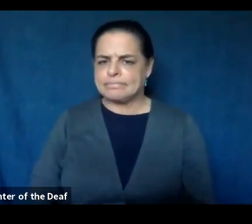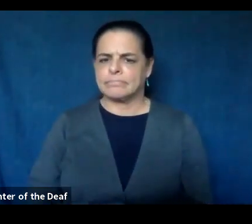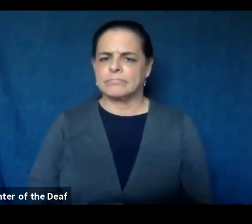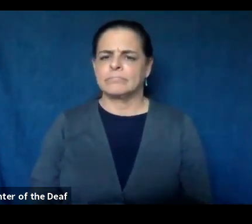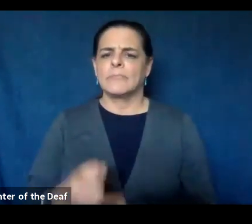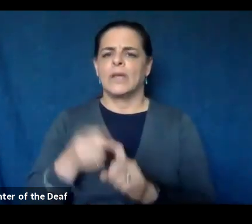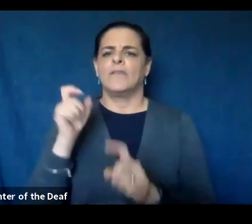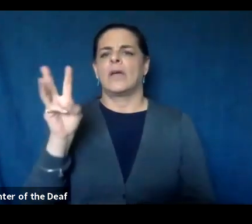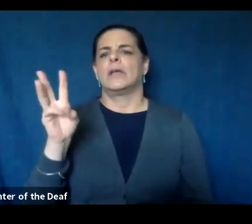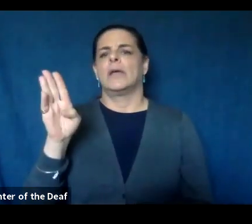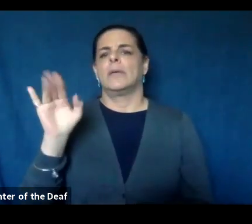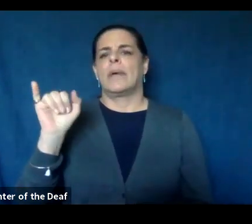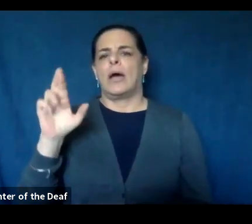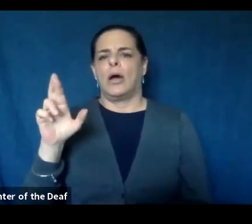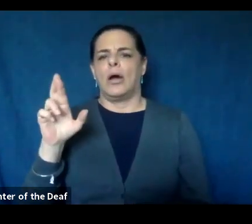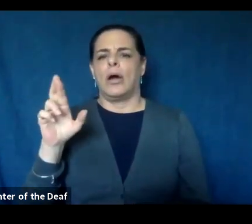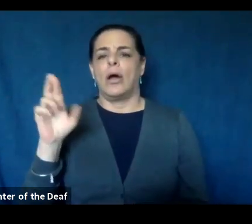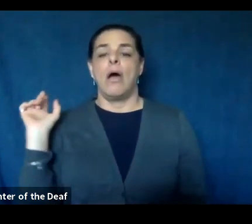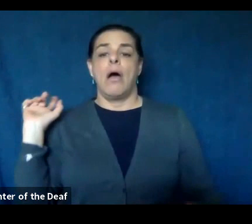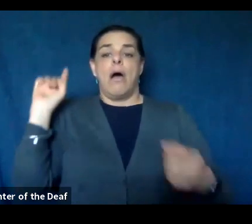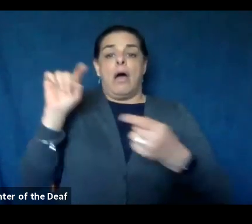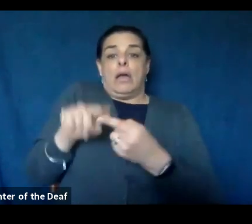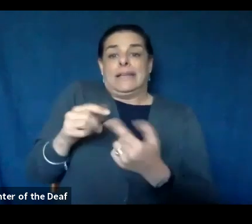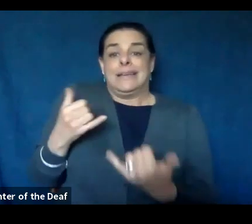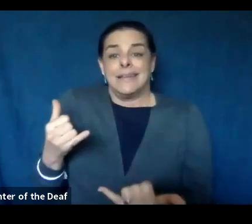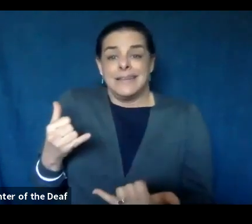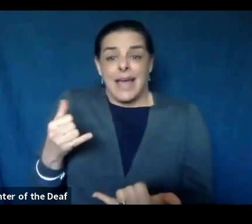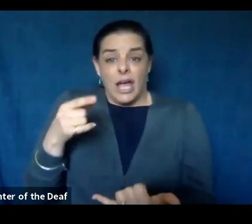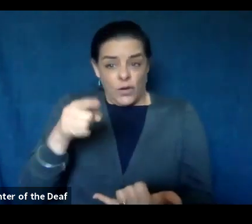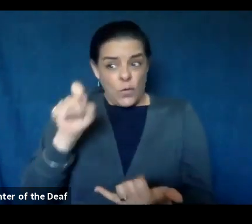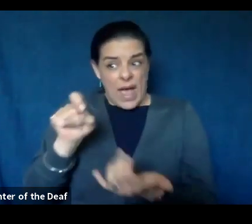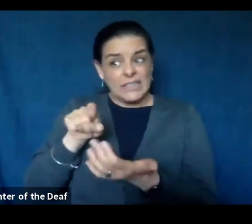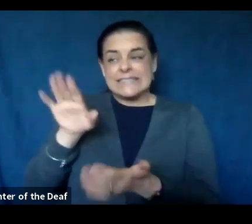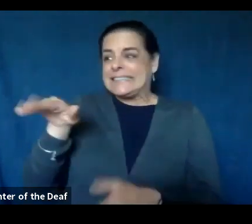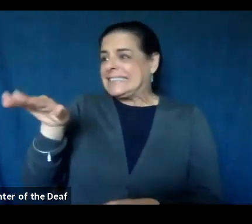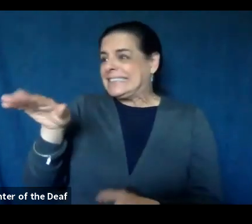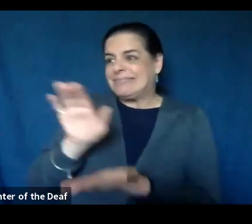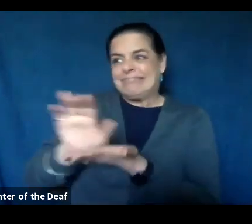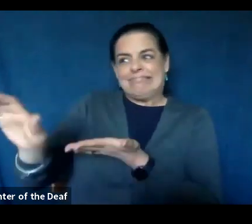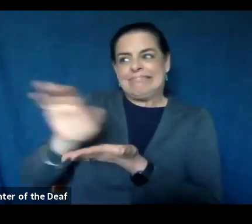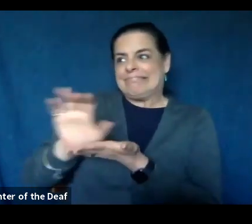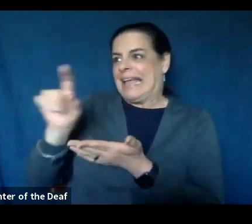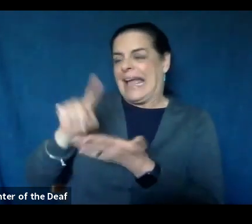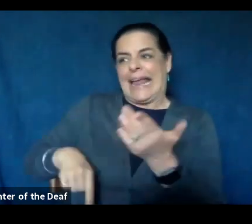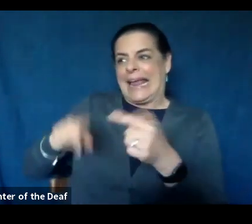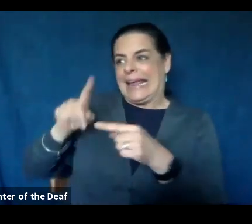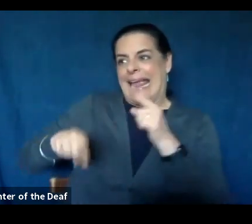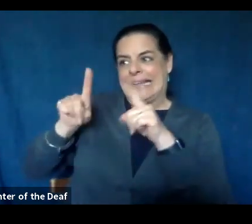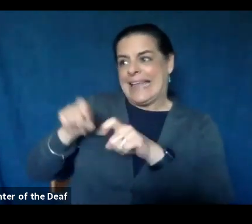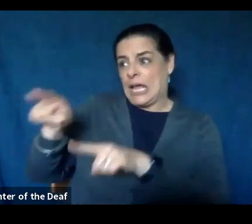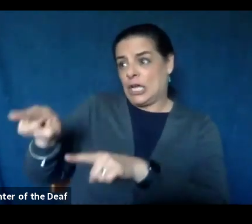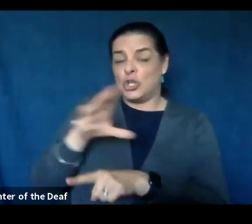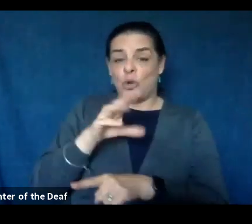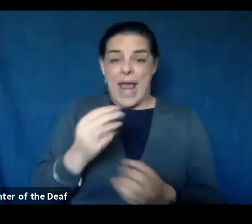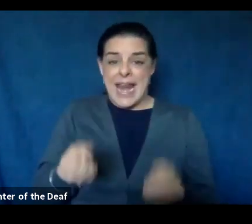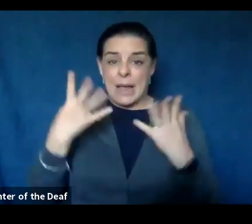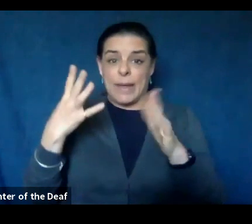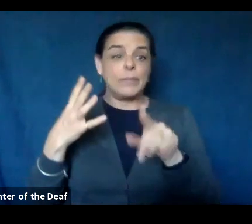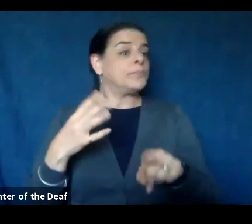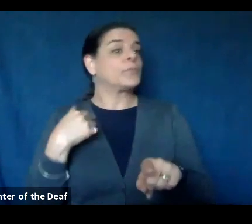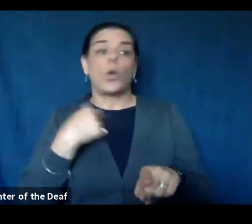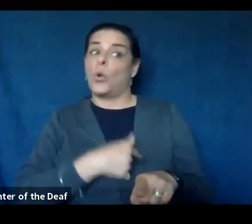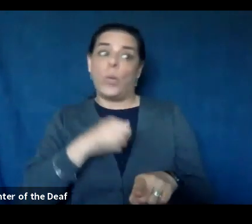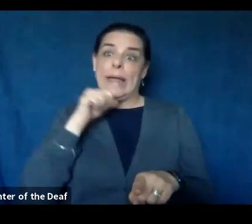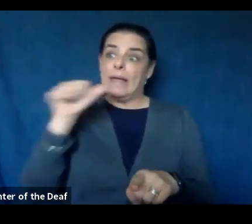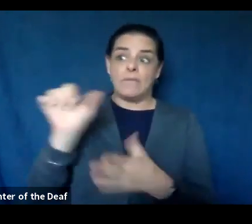From WBIR, up until now, have you had to turn people away for tests, and how many? We have not been turning people away